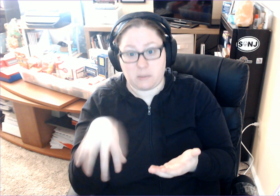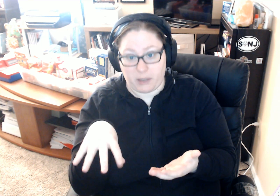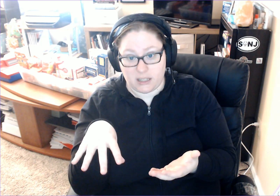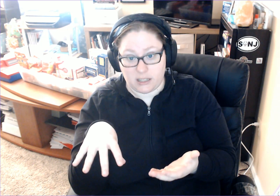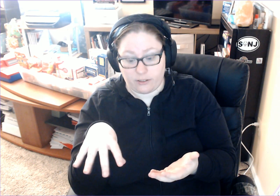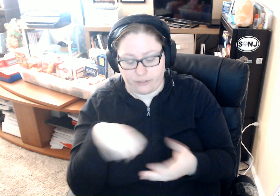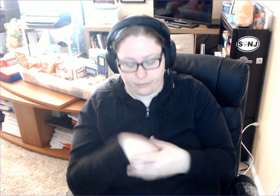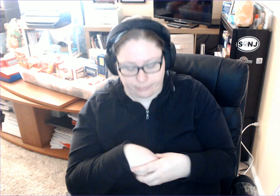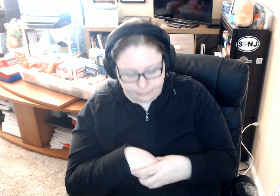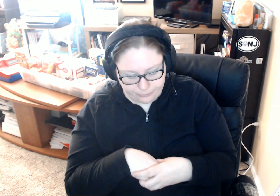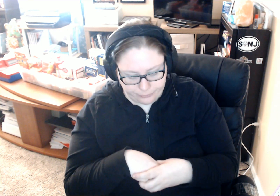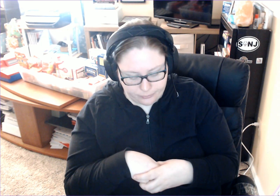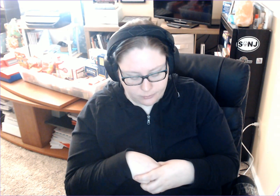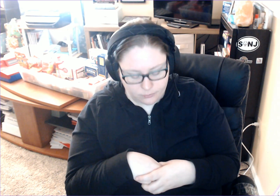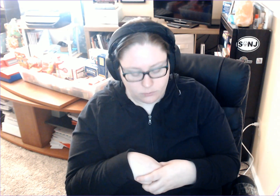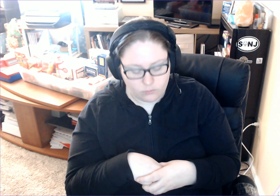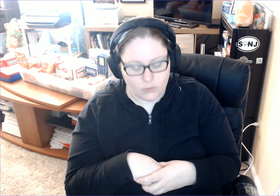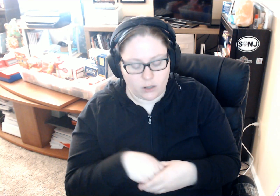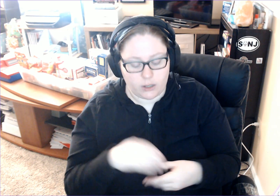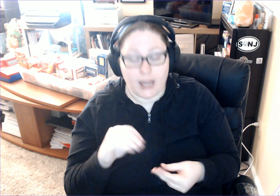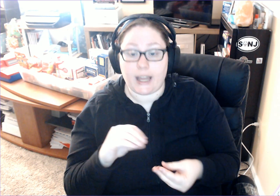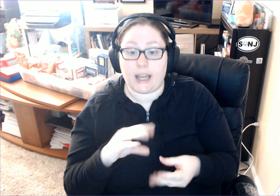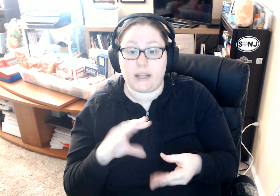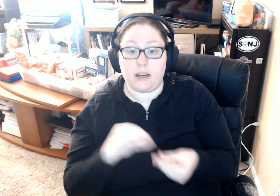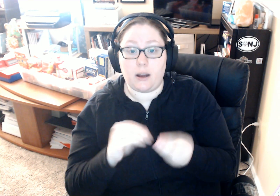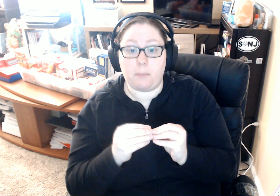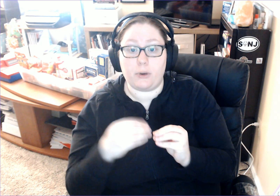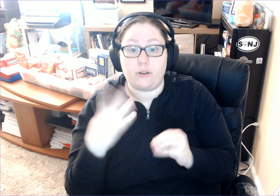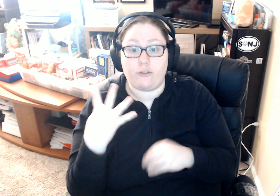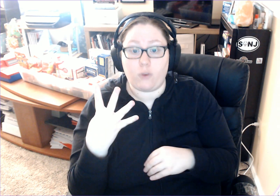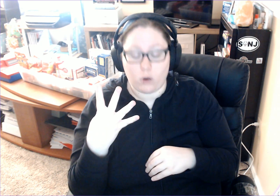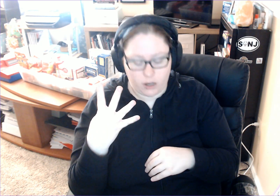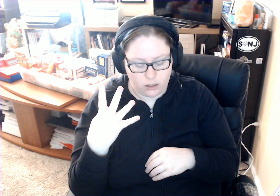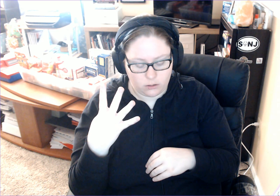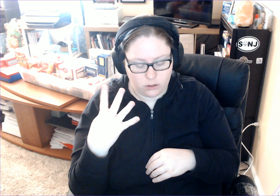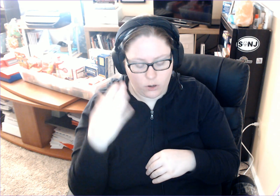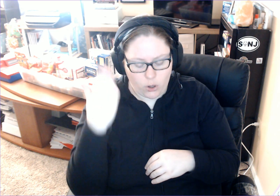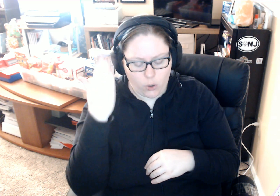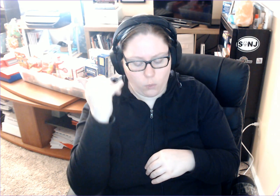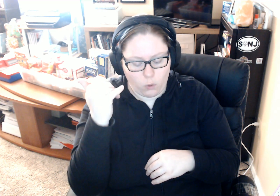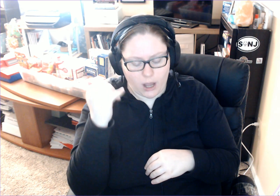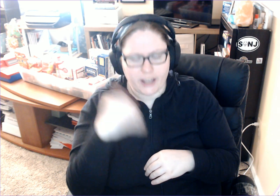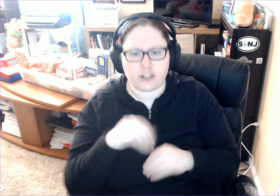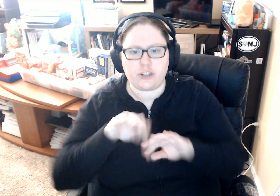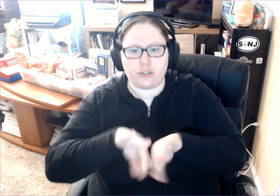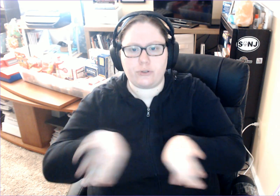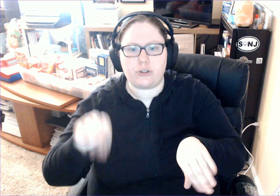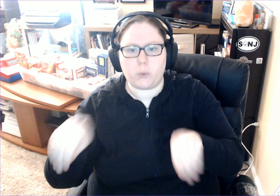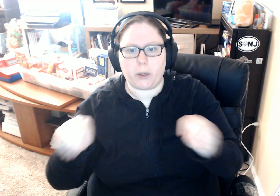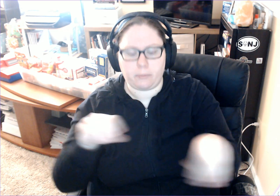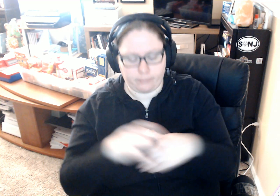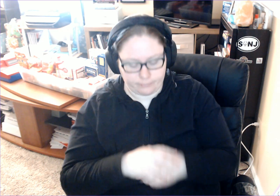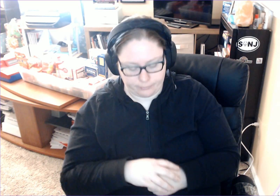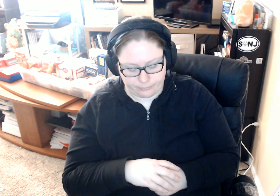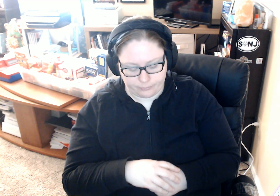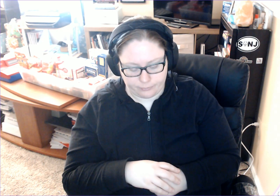expensive. Okay, and number 4, why should you sort?